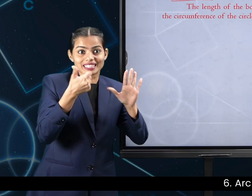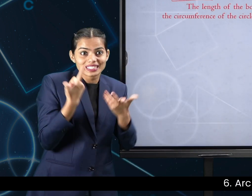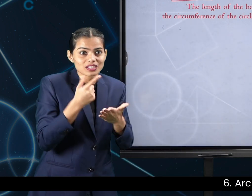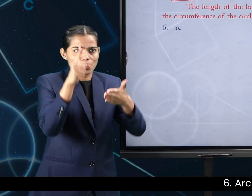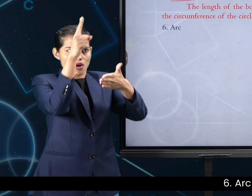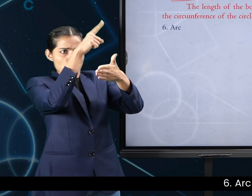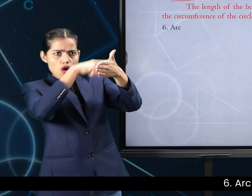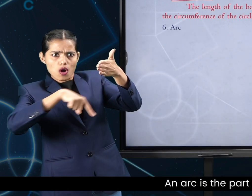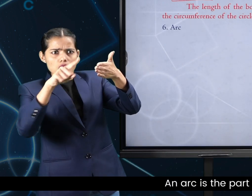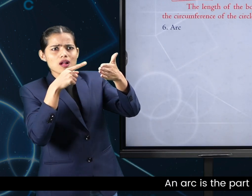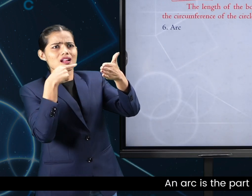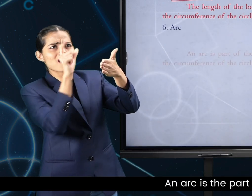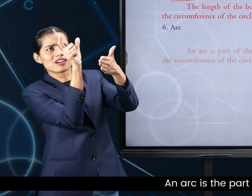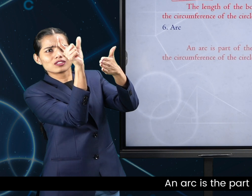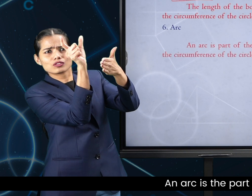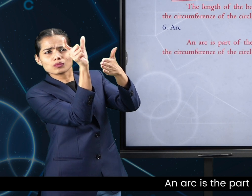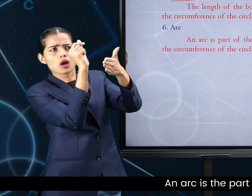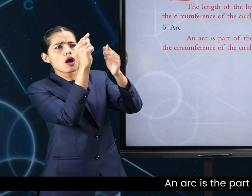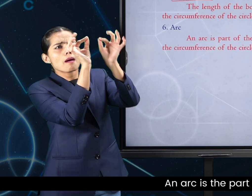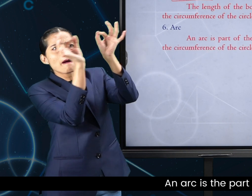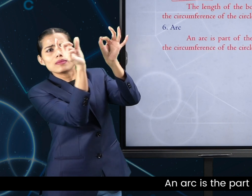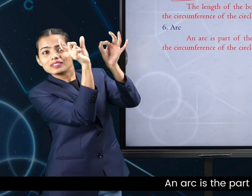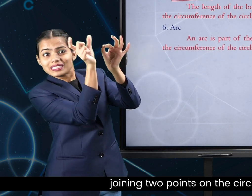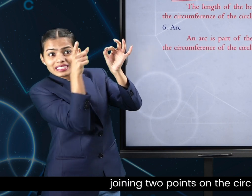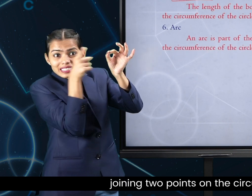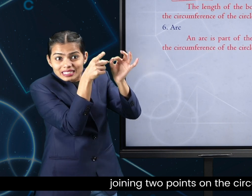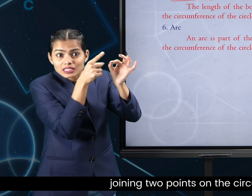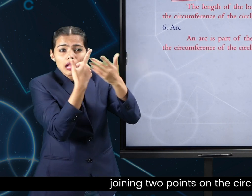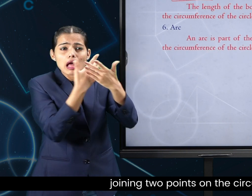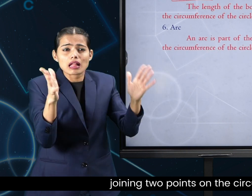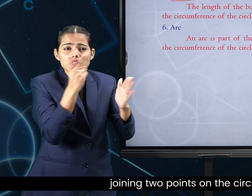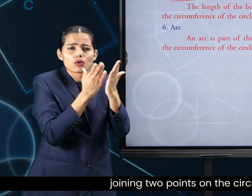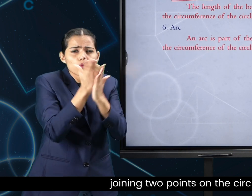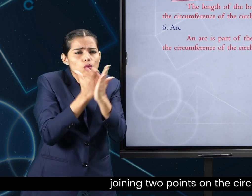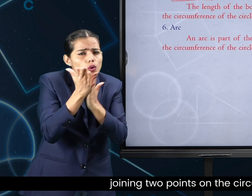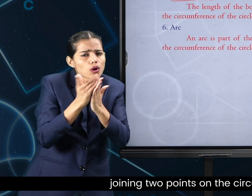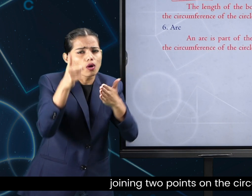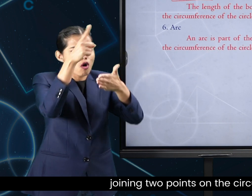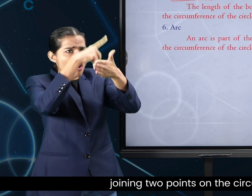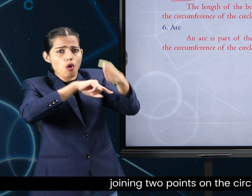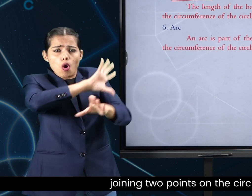Arc. An arc is the part of the circle joining 2 points on the circumference of the